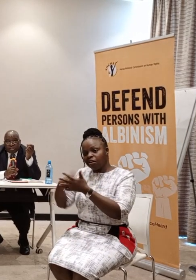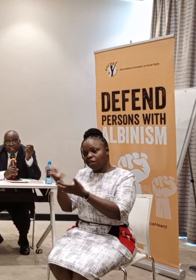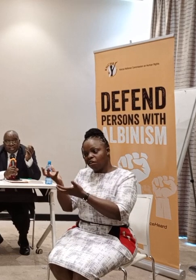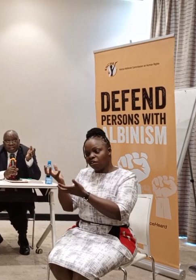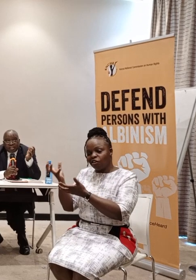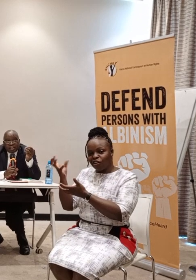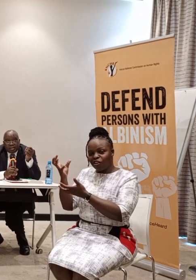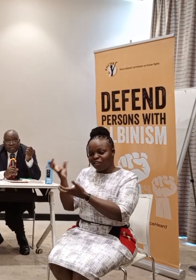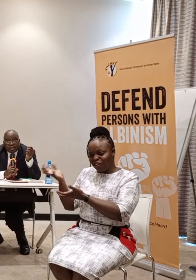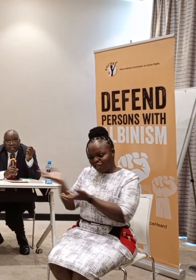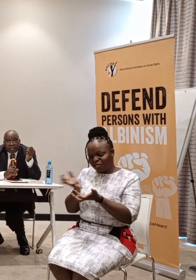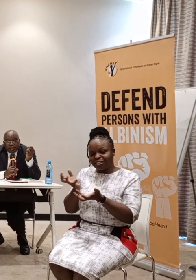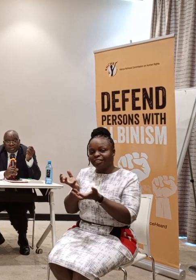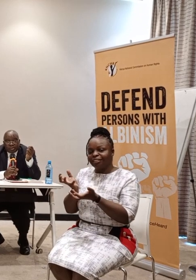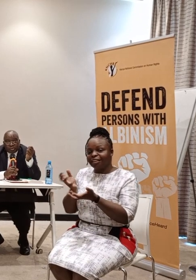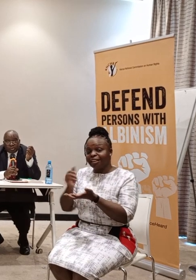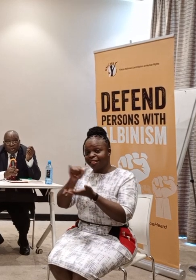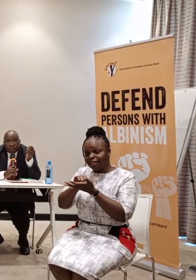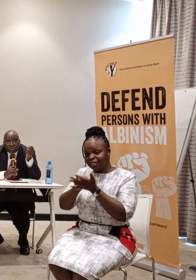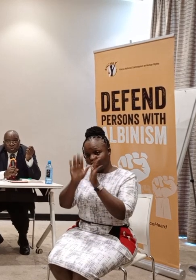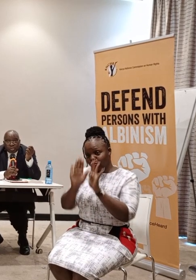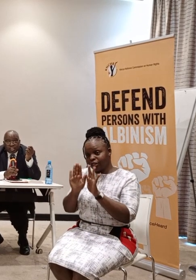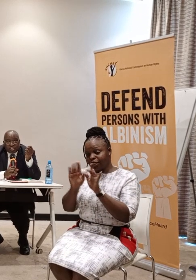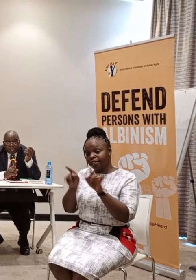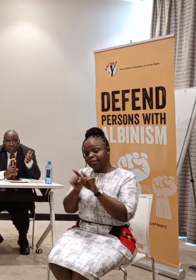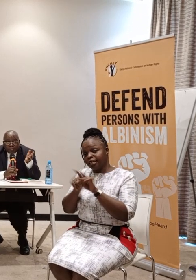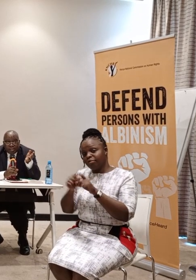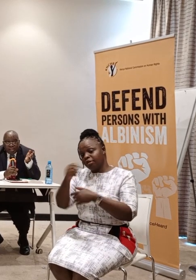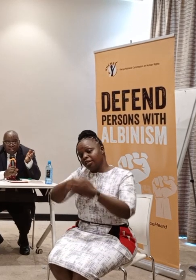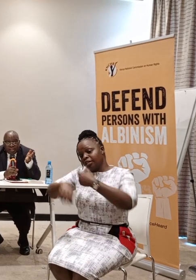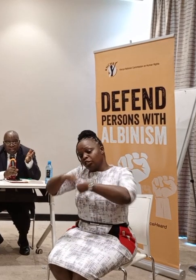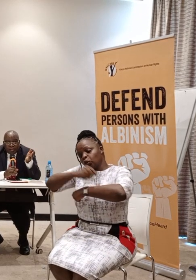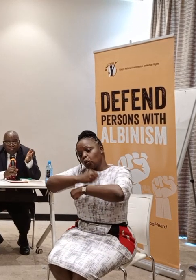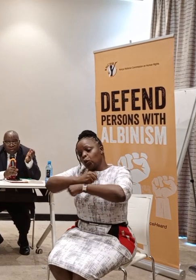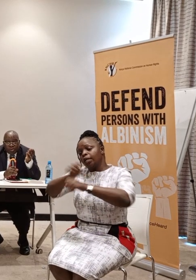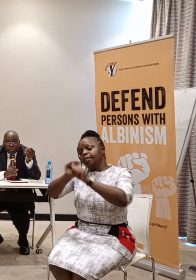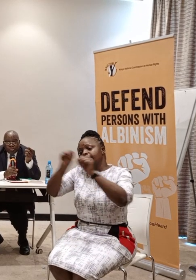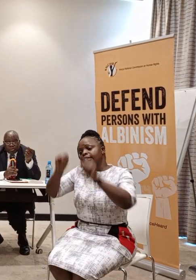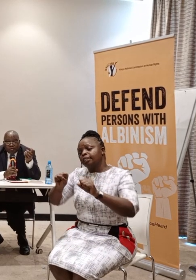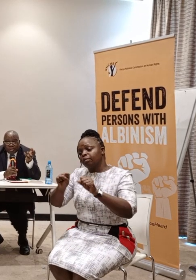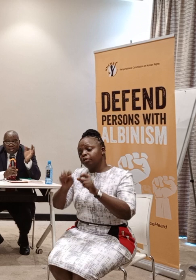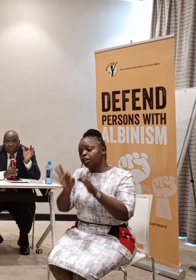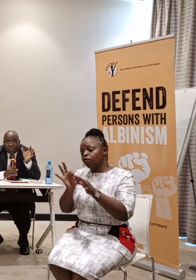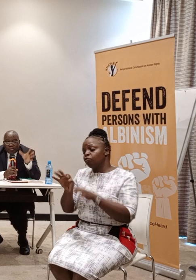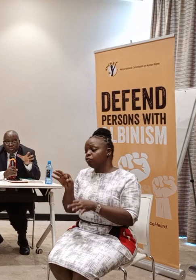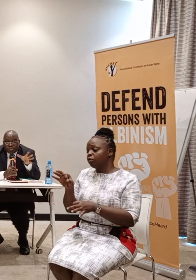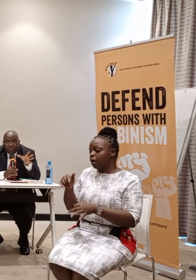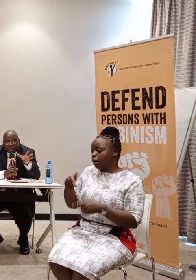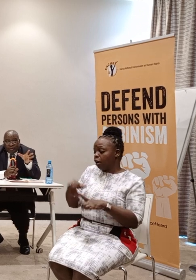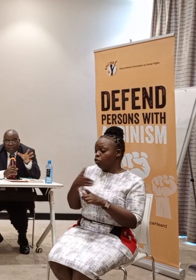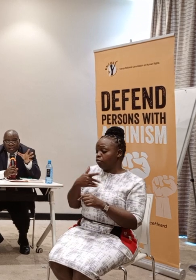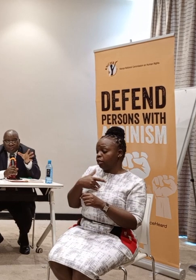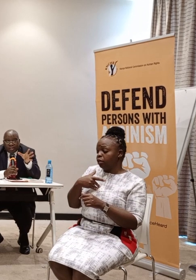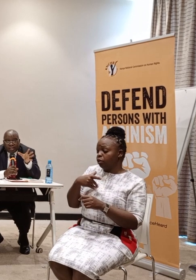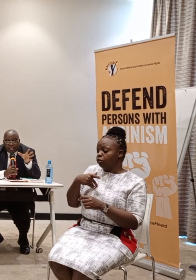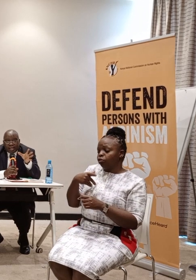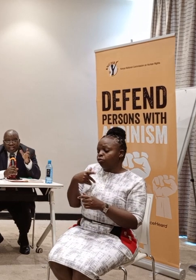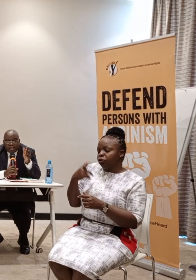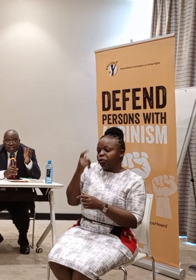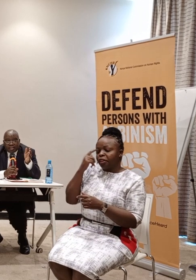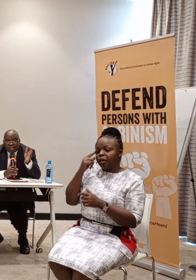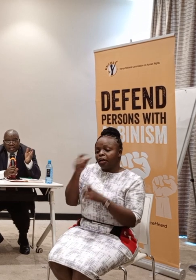and entrenching the same in our school system. If you allow me to pick, for example, the amount of work we have done with